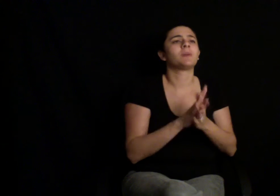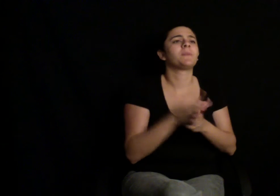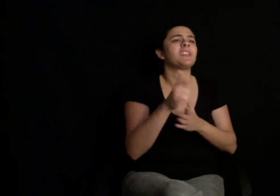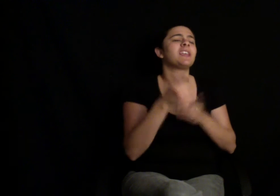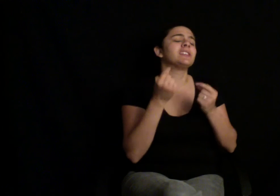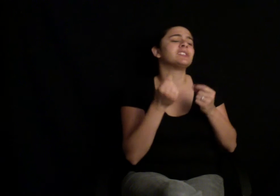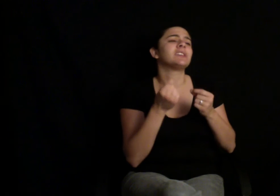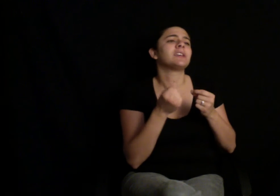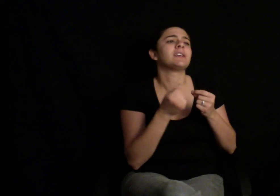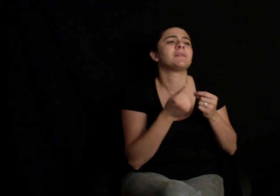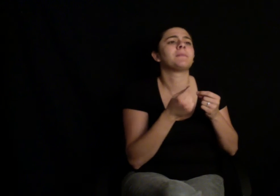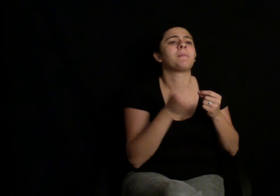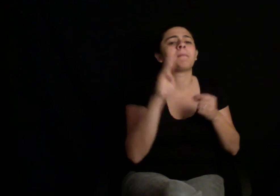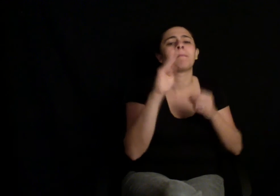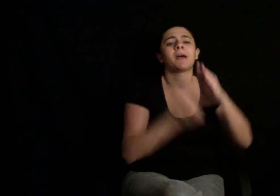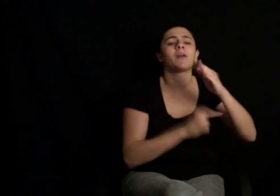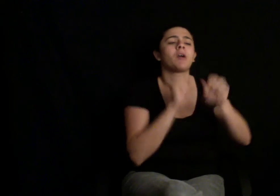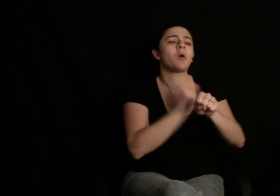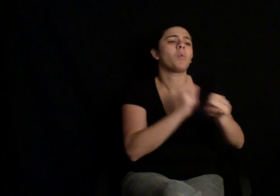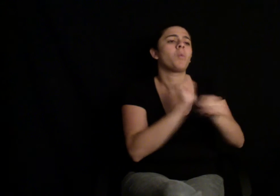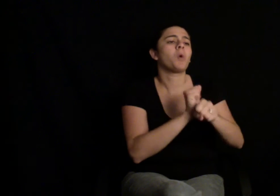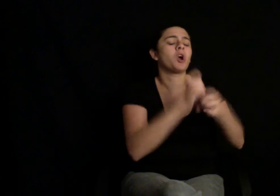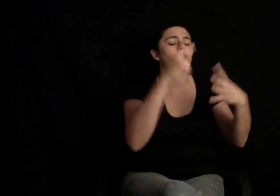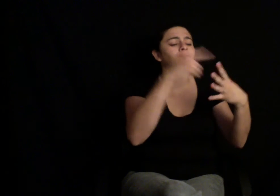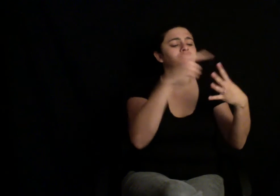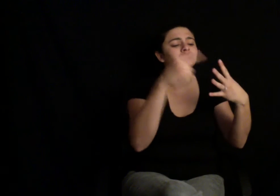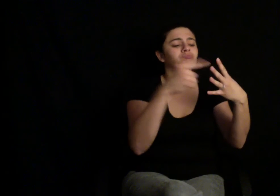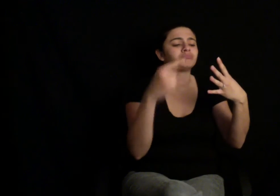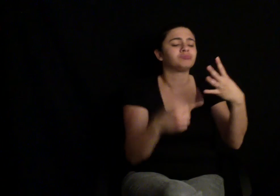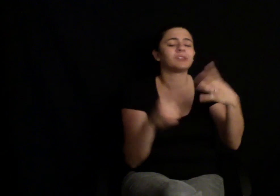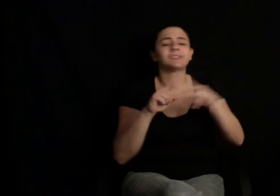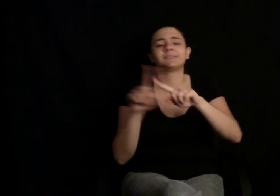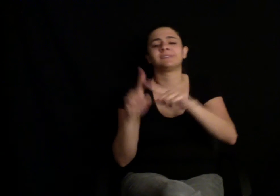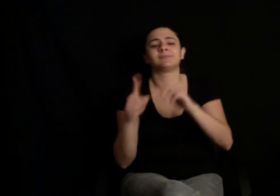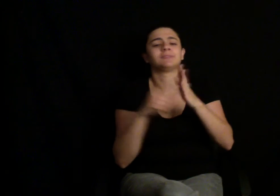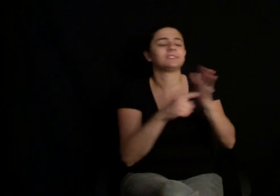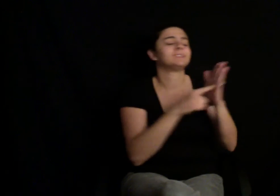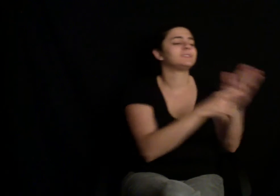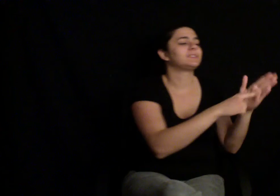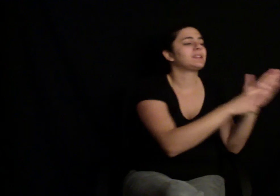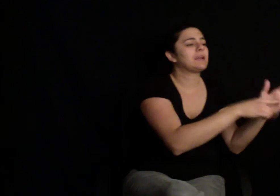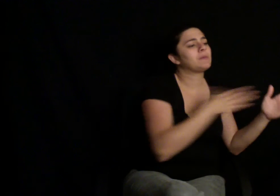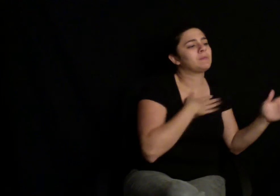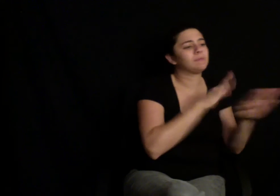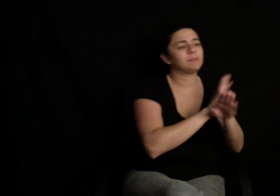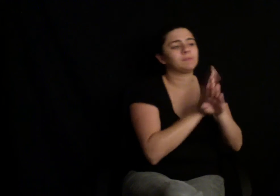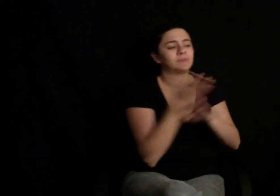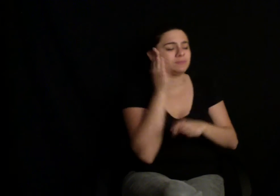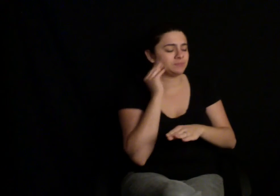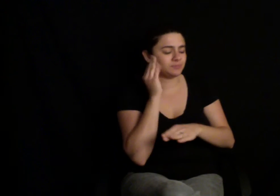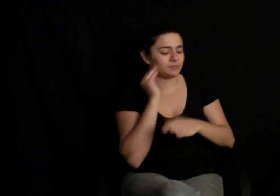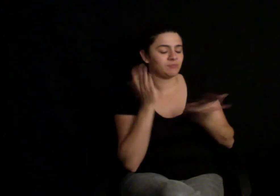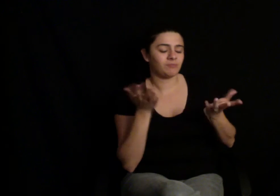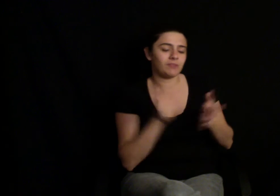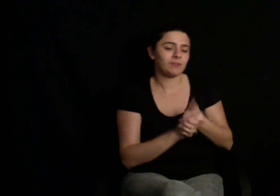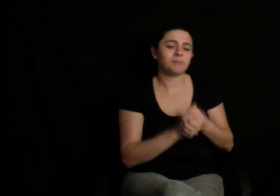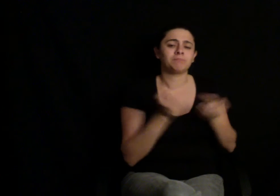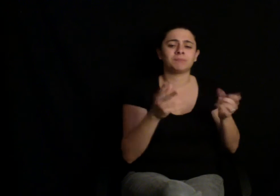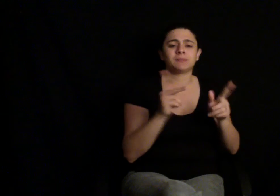and Promised Land and other films I was acting in, and it turned into this big joke where everyone would just